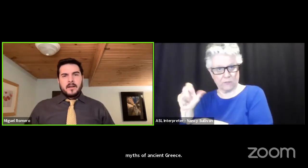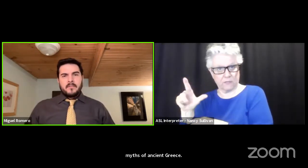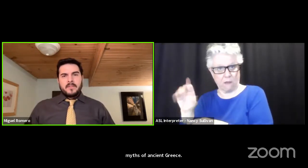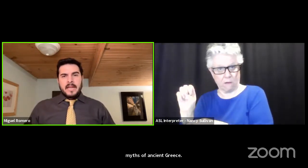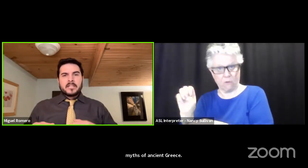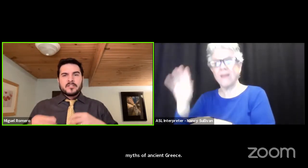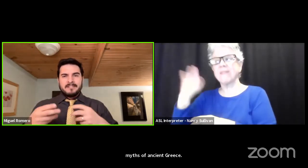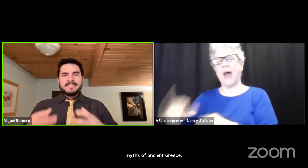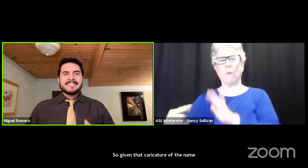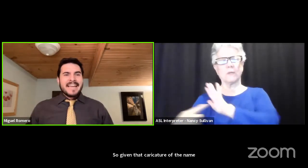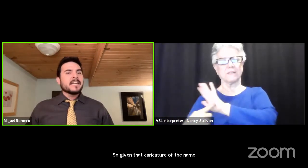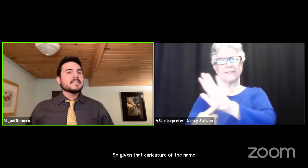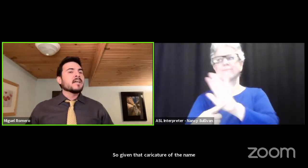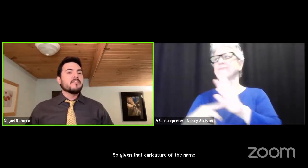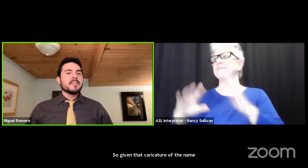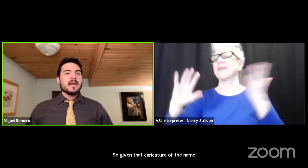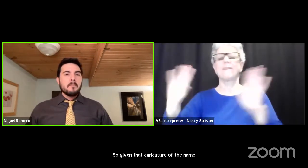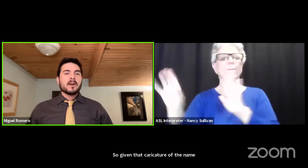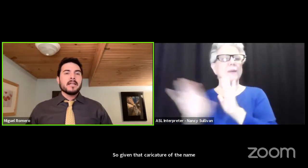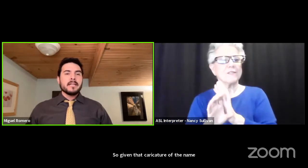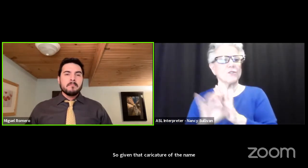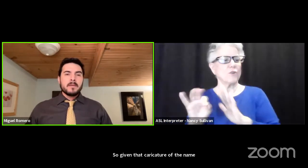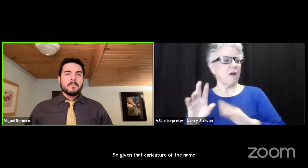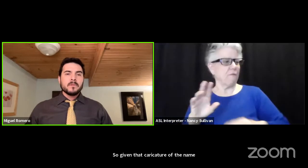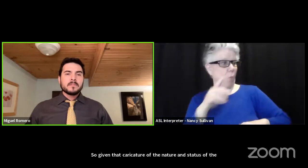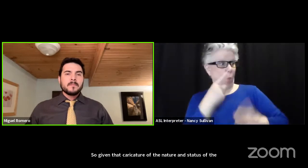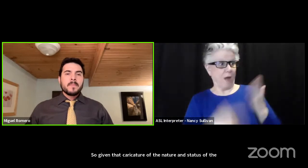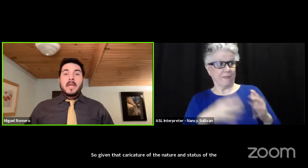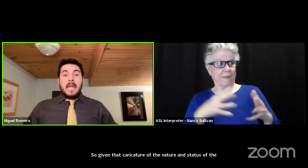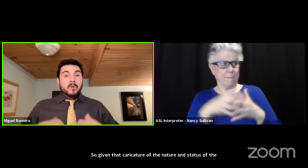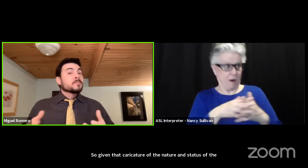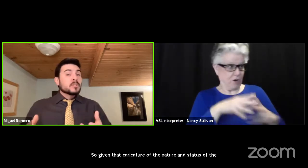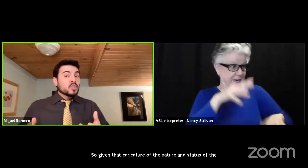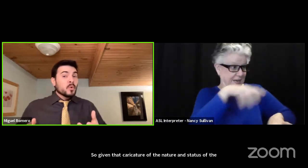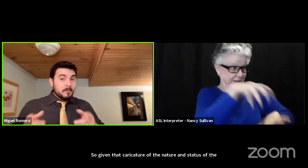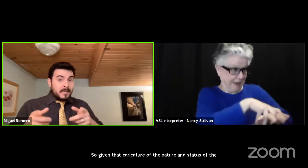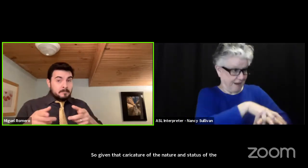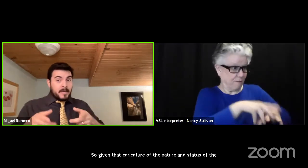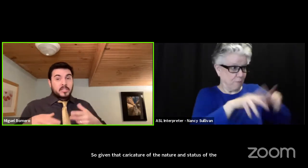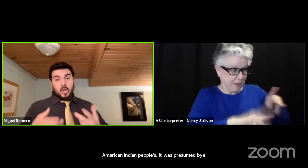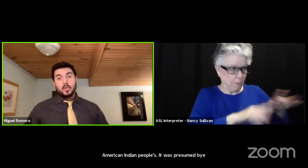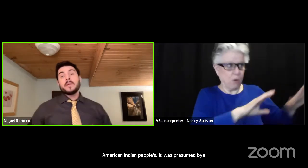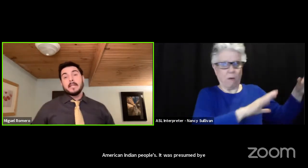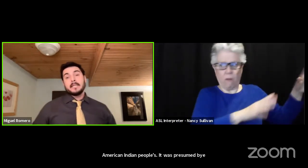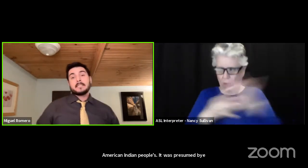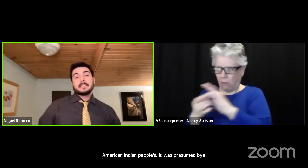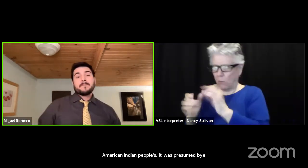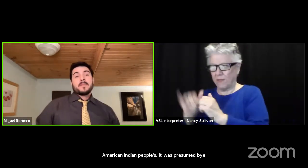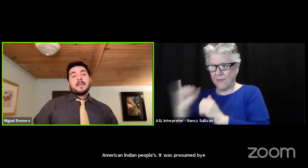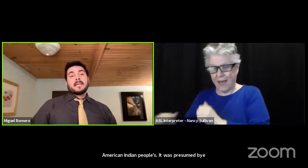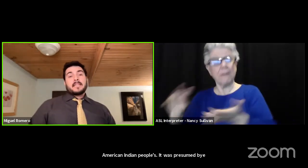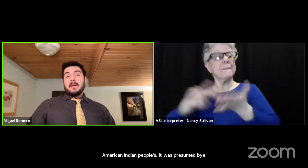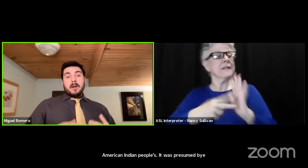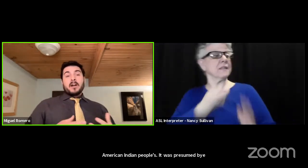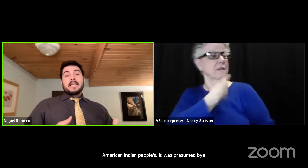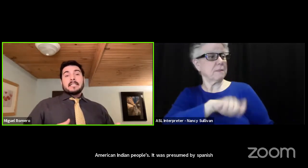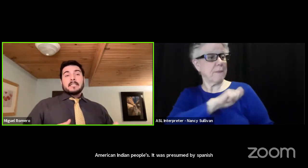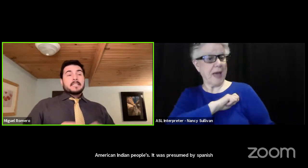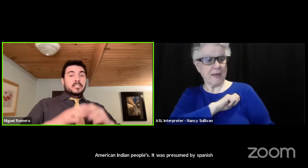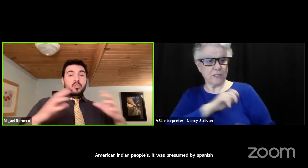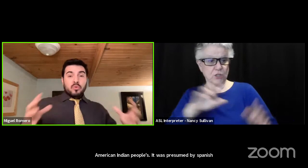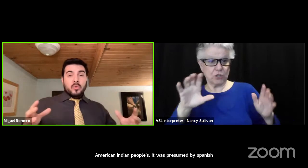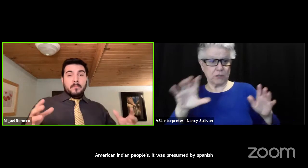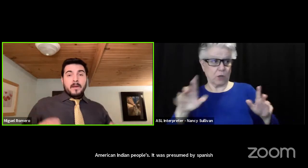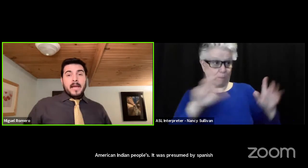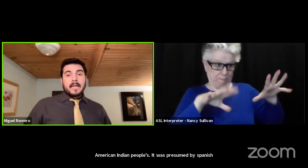caricature of the nature and status of the Amerindian peoples, it was presumed by Spanish colonialists that the